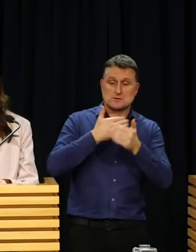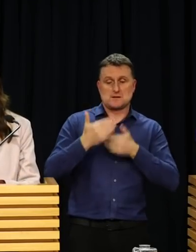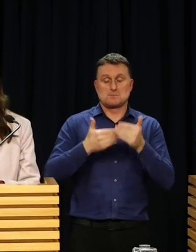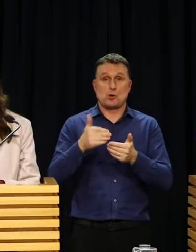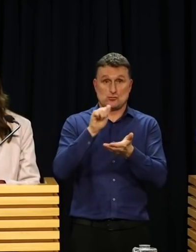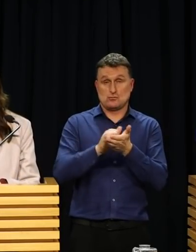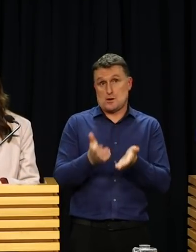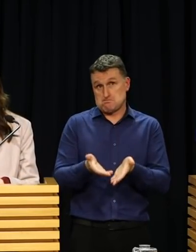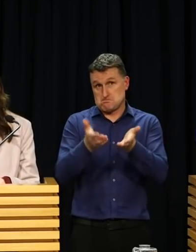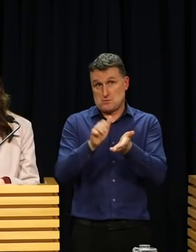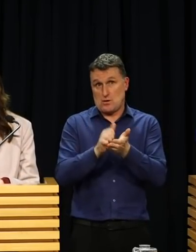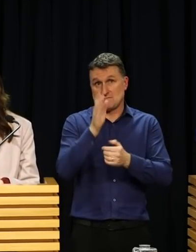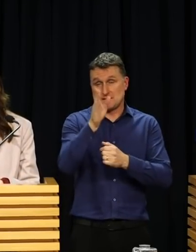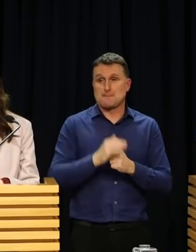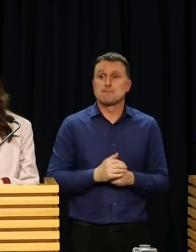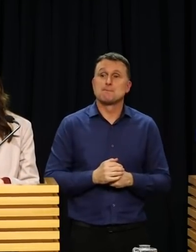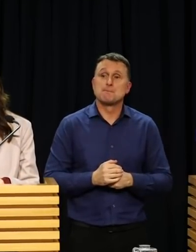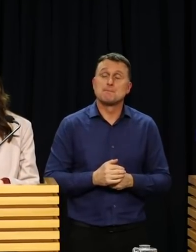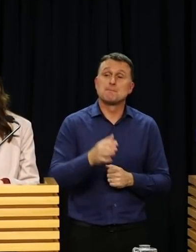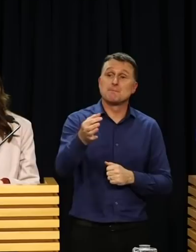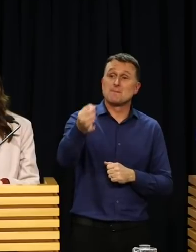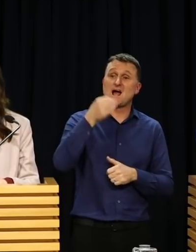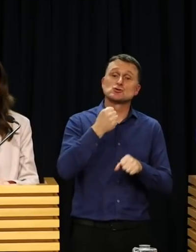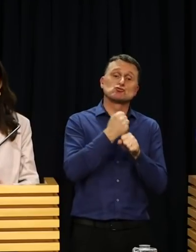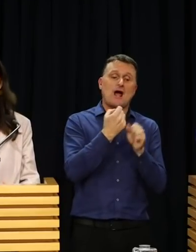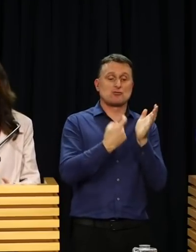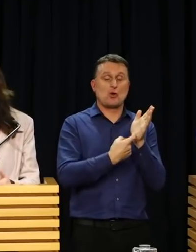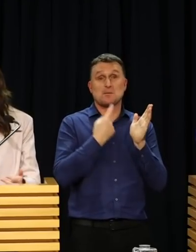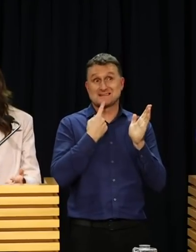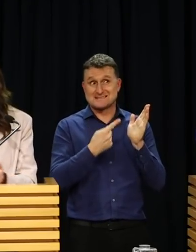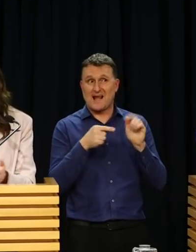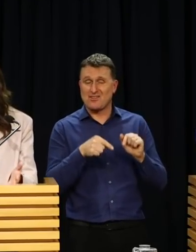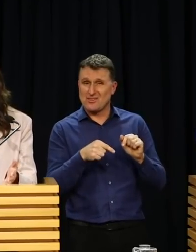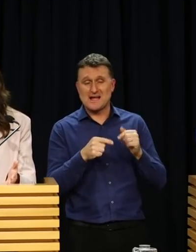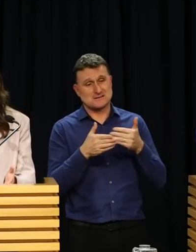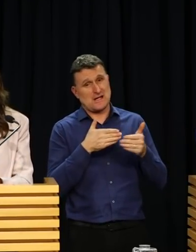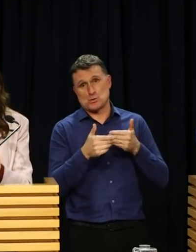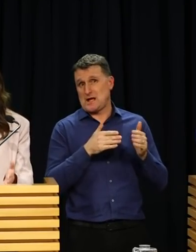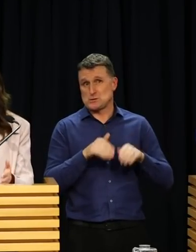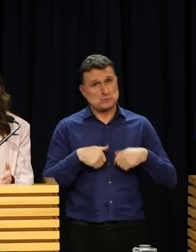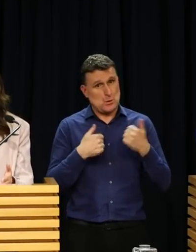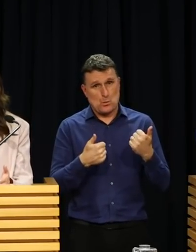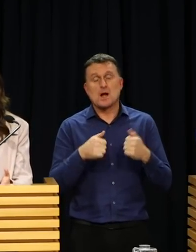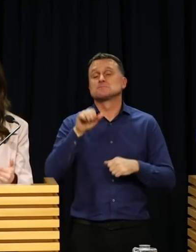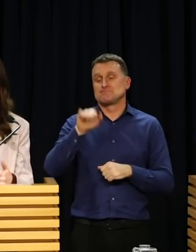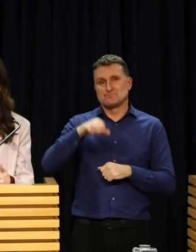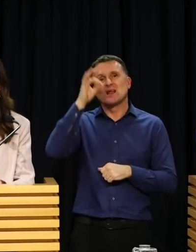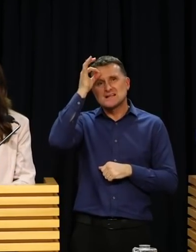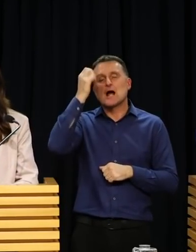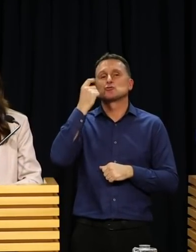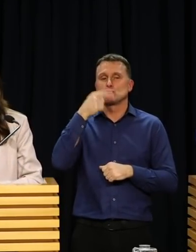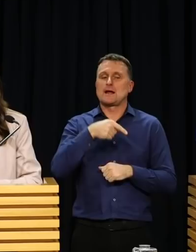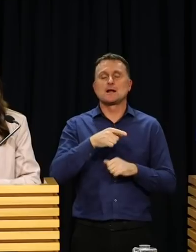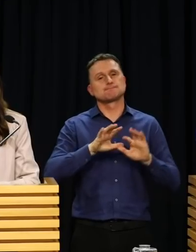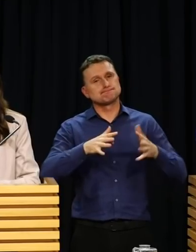for them. Robertson said that it's been handled poorly. Would you agree with that? Oh, I think even the council themselves have acknowledged that by the fact they've put a pause on it and they're going